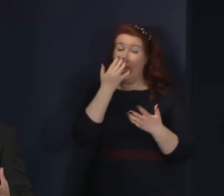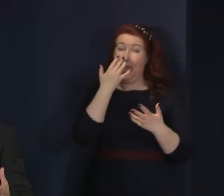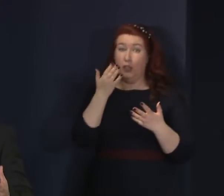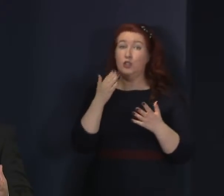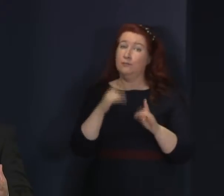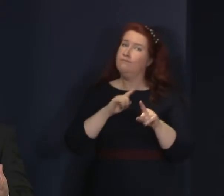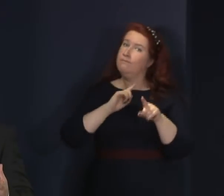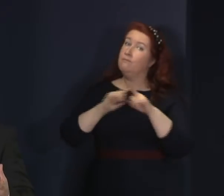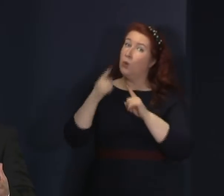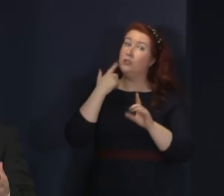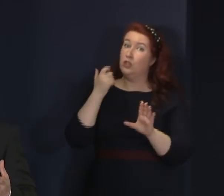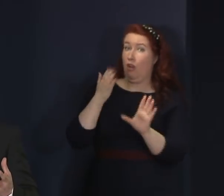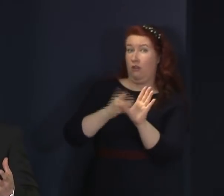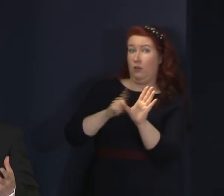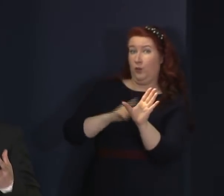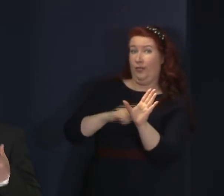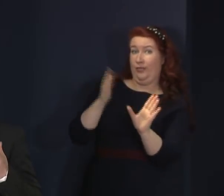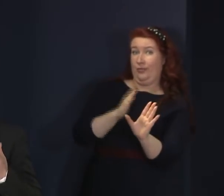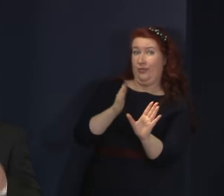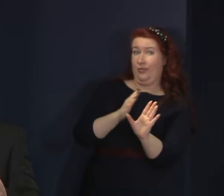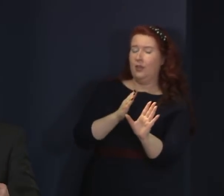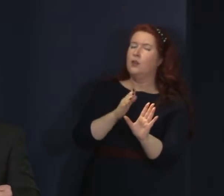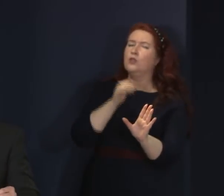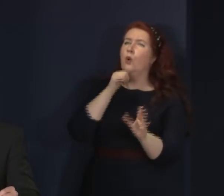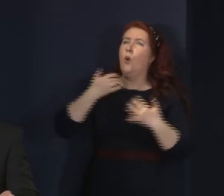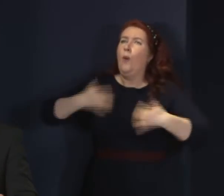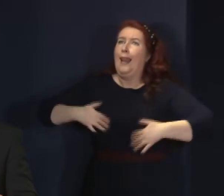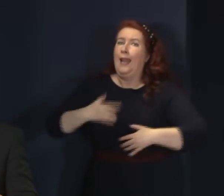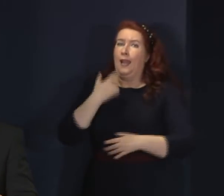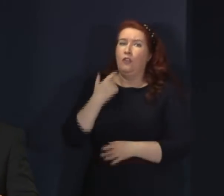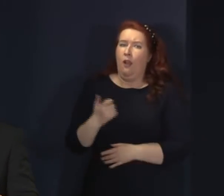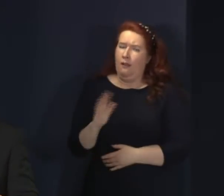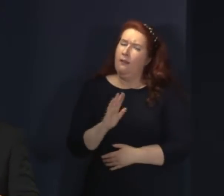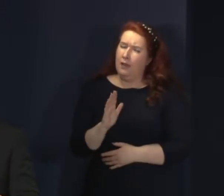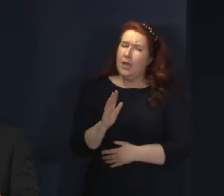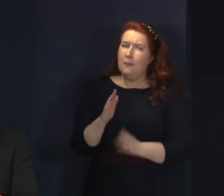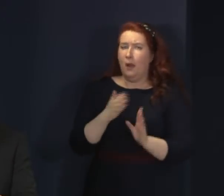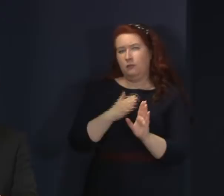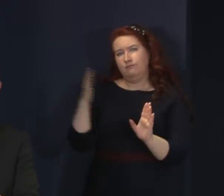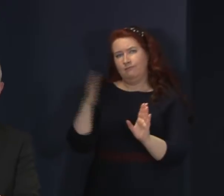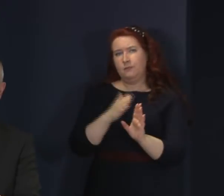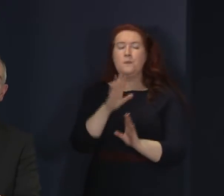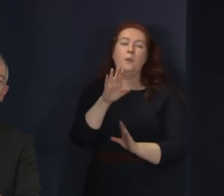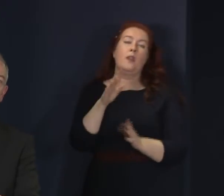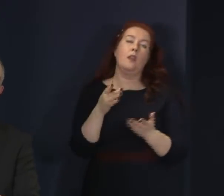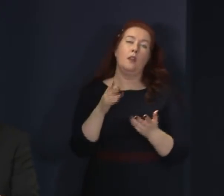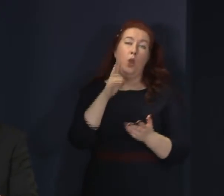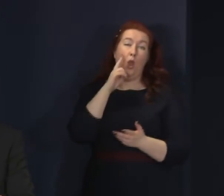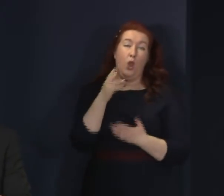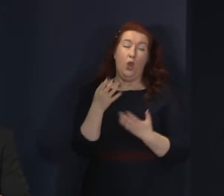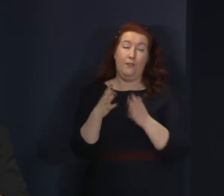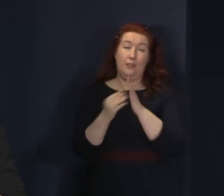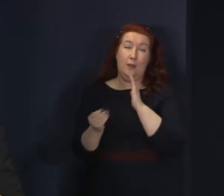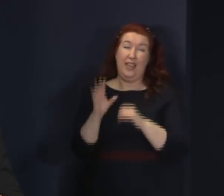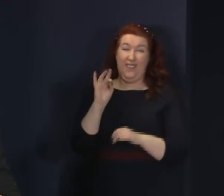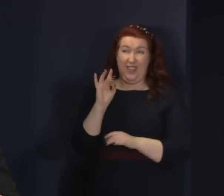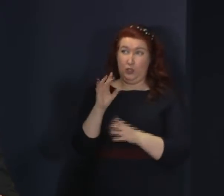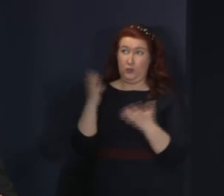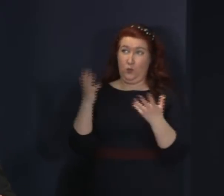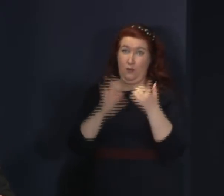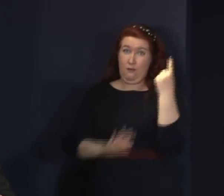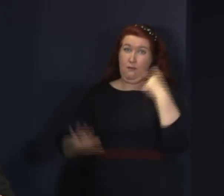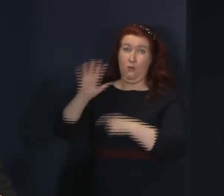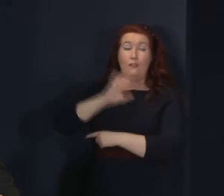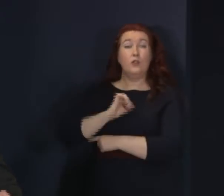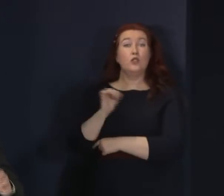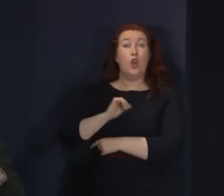largely a younger demographic. But it's not solely confined to that younger demographic. If you look at the infectious cases that we're seeing across the